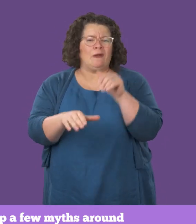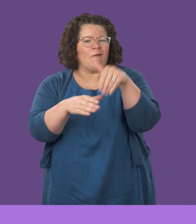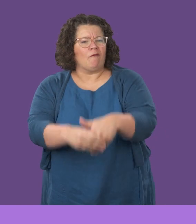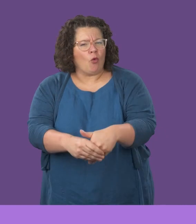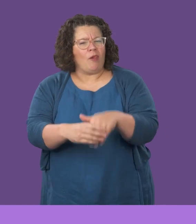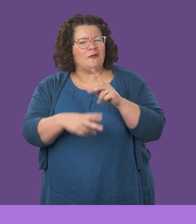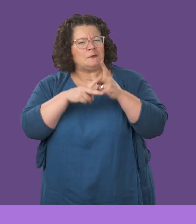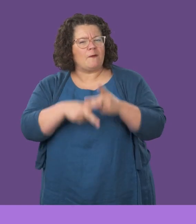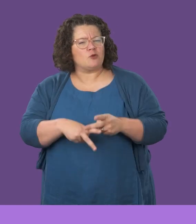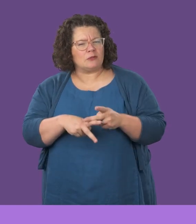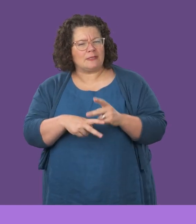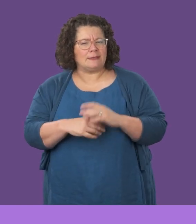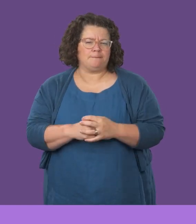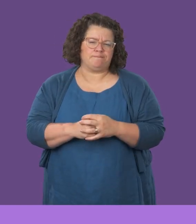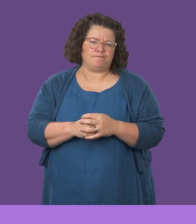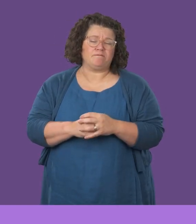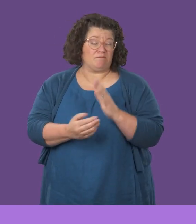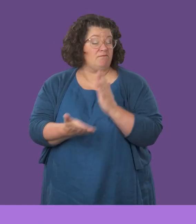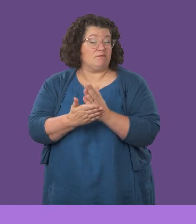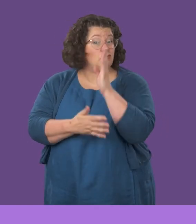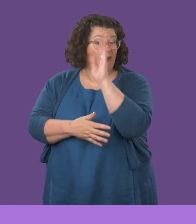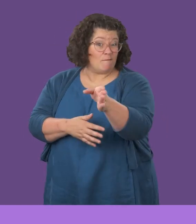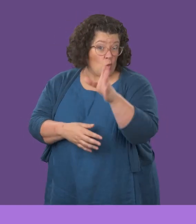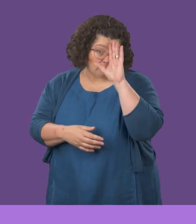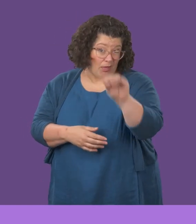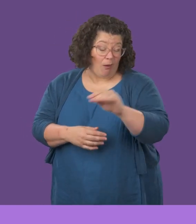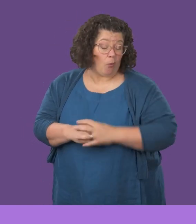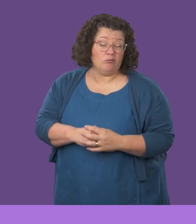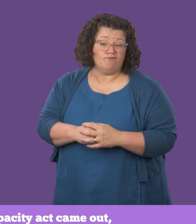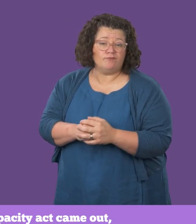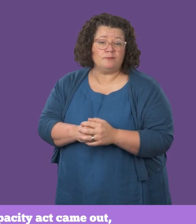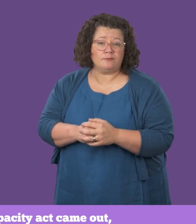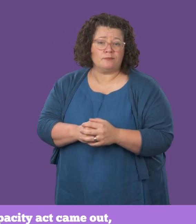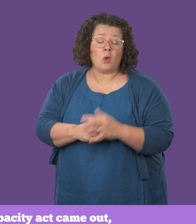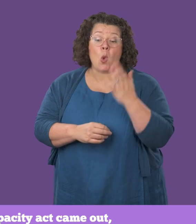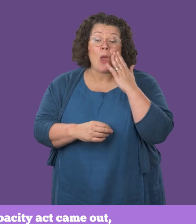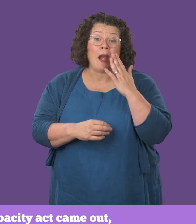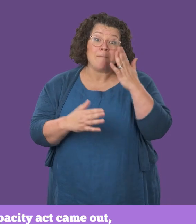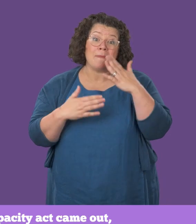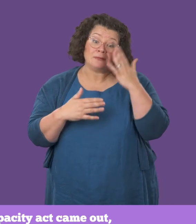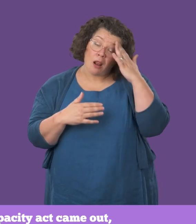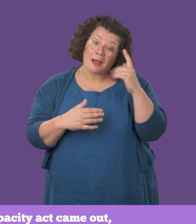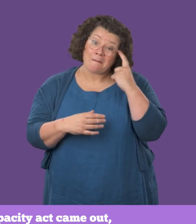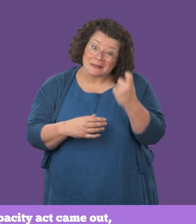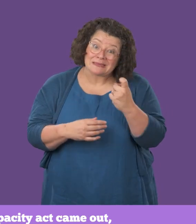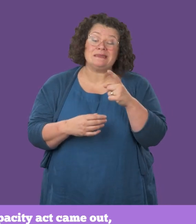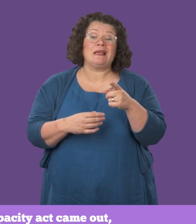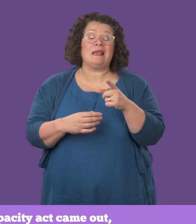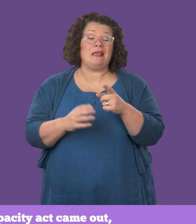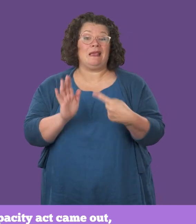in safeguarding, it's actually quite straightforward. So when the Mental Capacity Act came out, and remember, we're going back 15 years